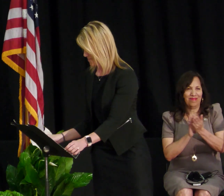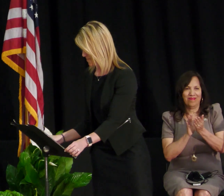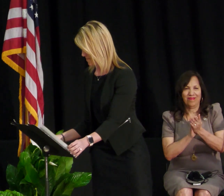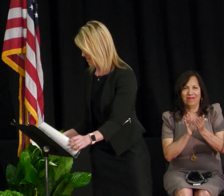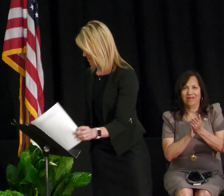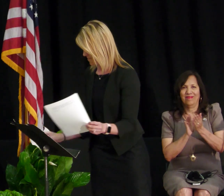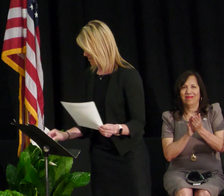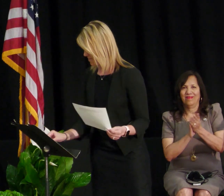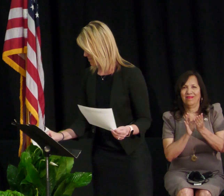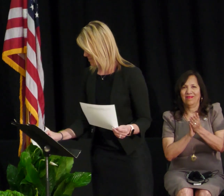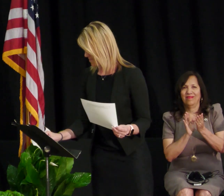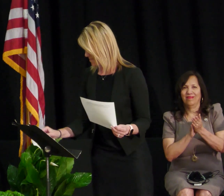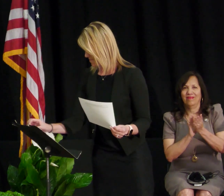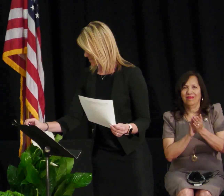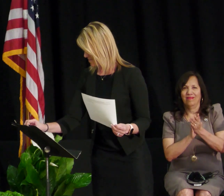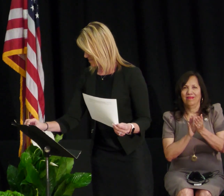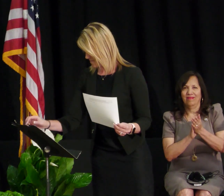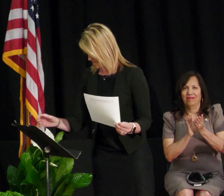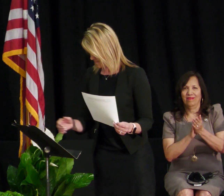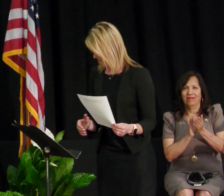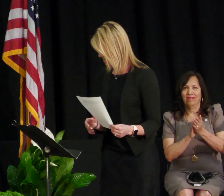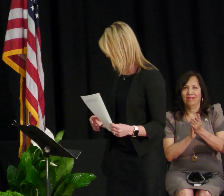Alicia Bates and approaches the stage.